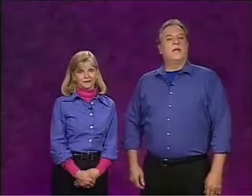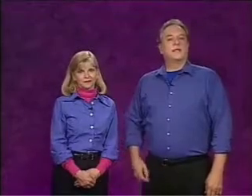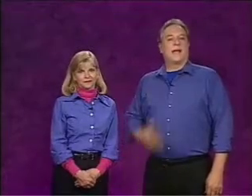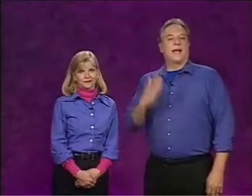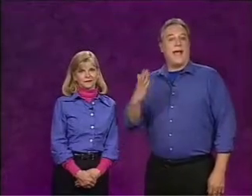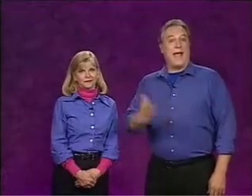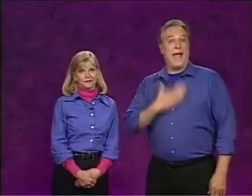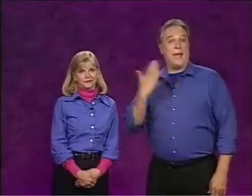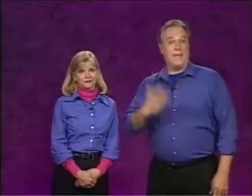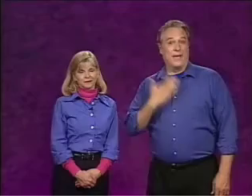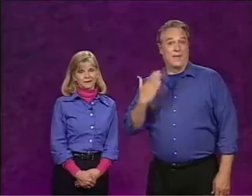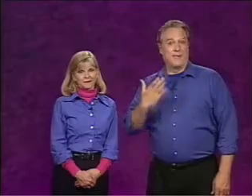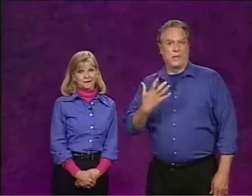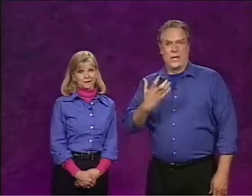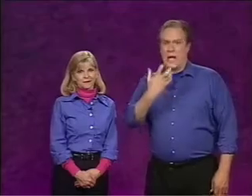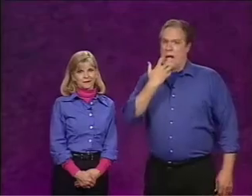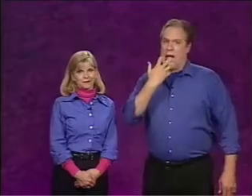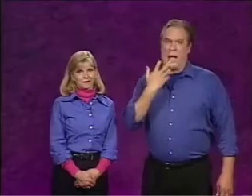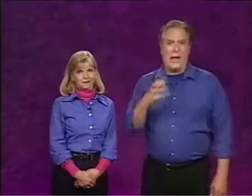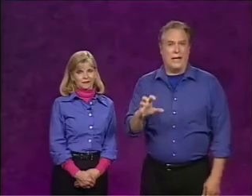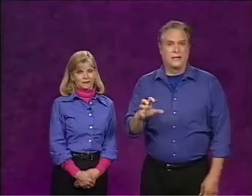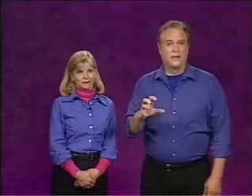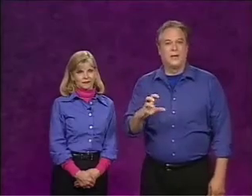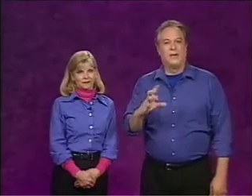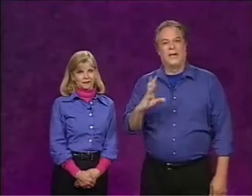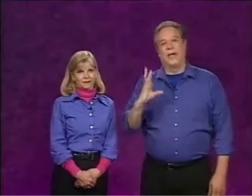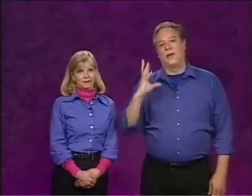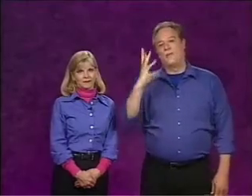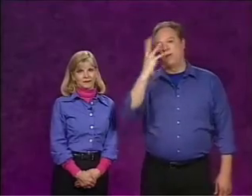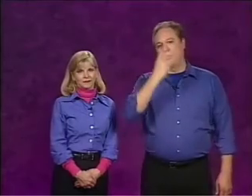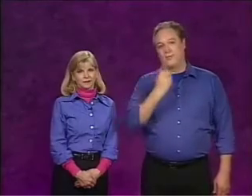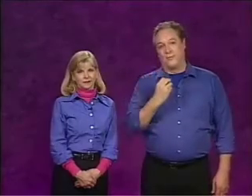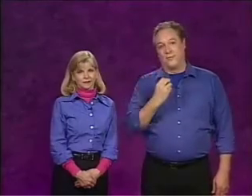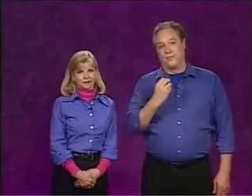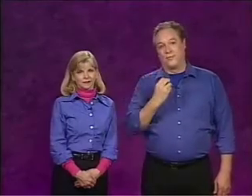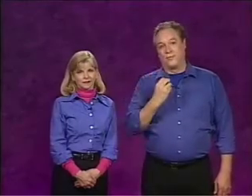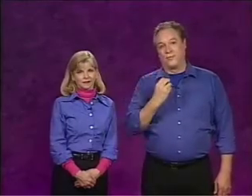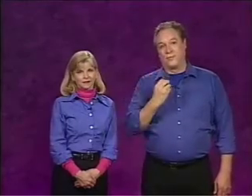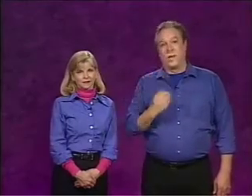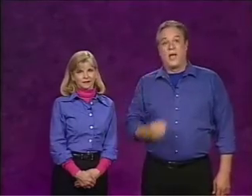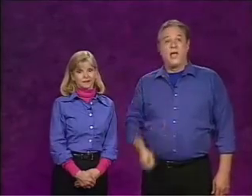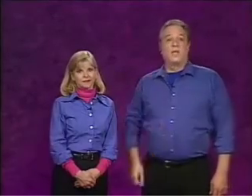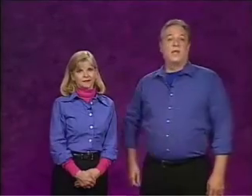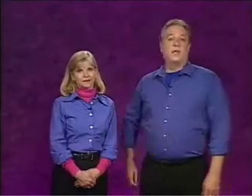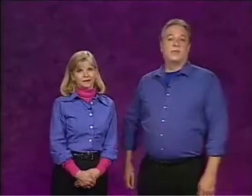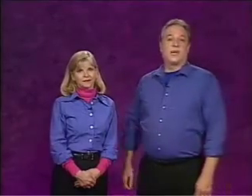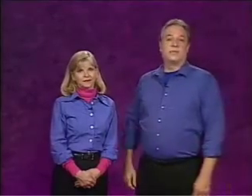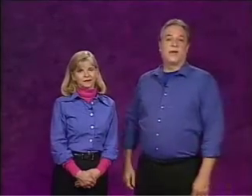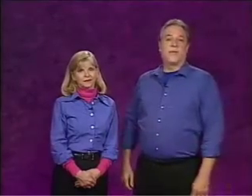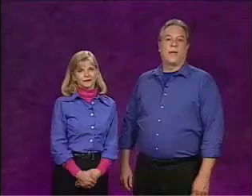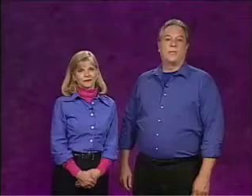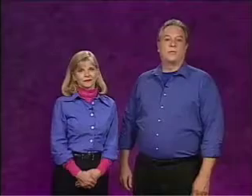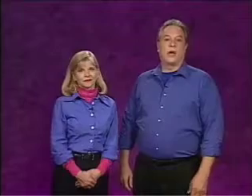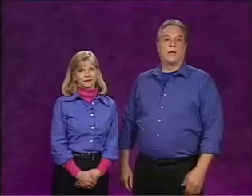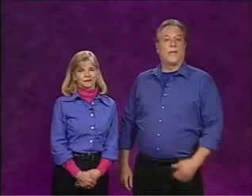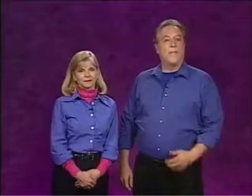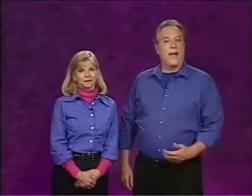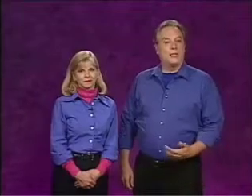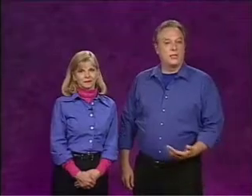Feelings like happy, hot, and beautiful. These signs are based on